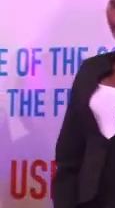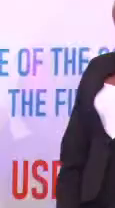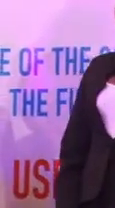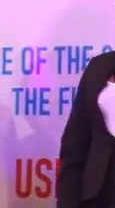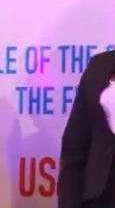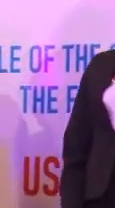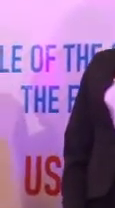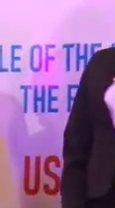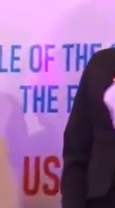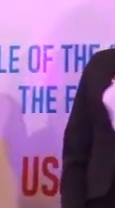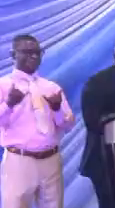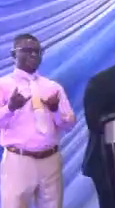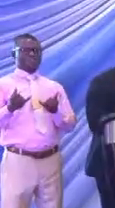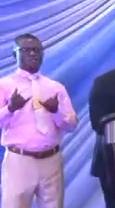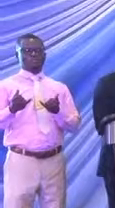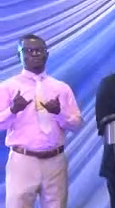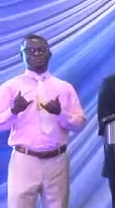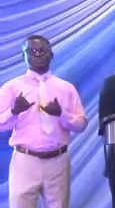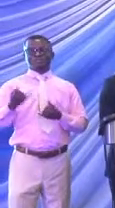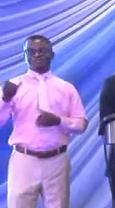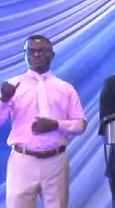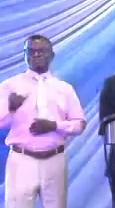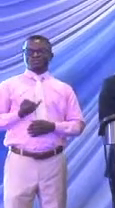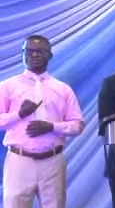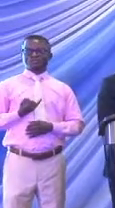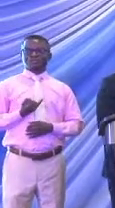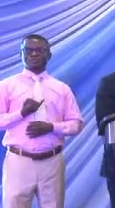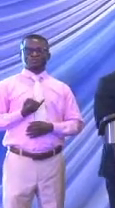May I also invite,